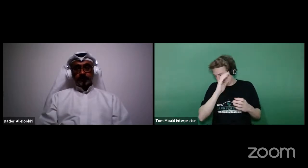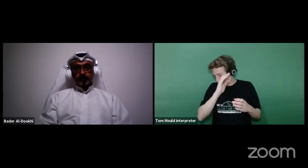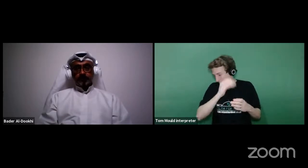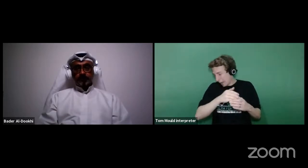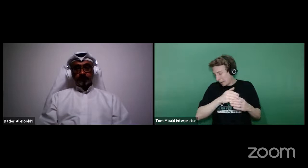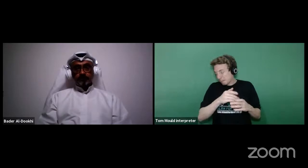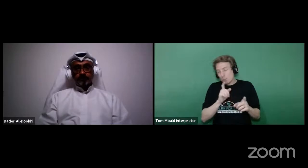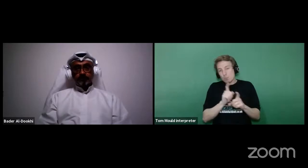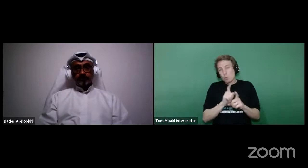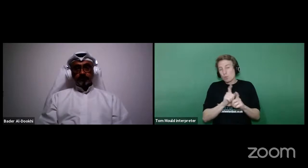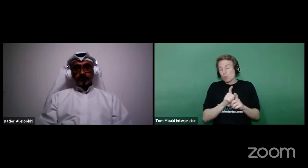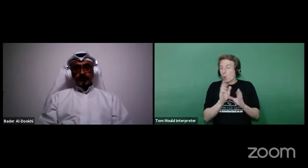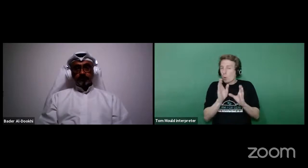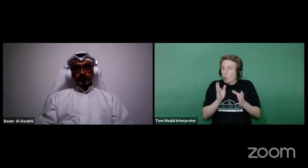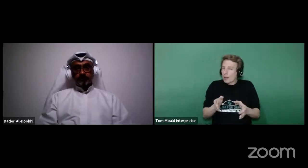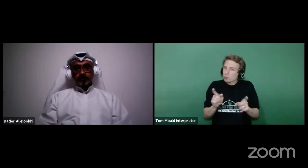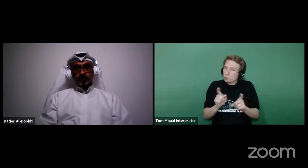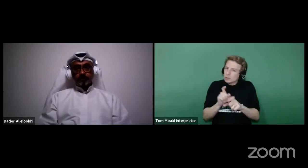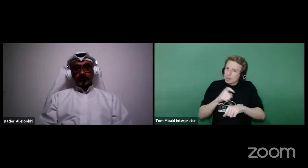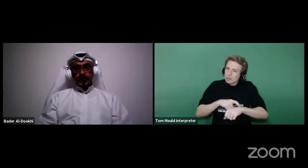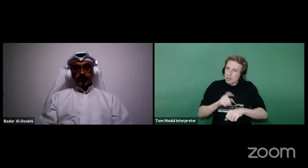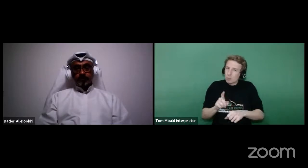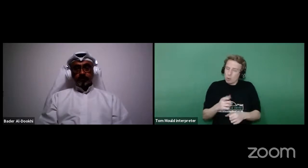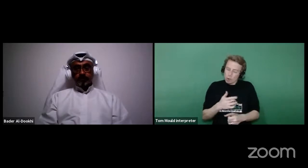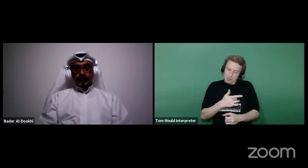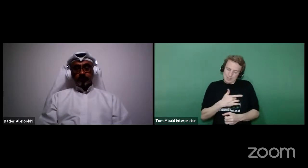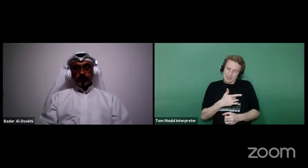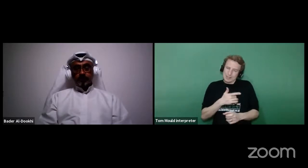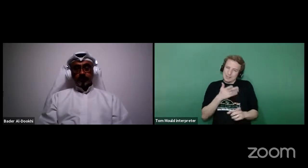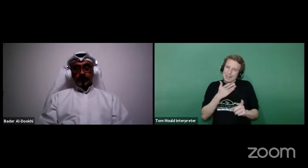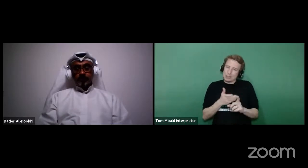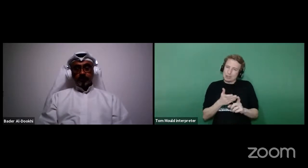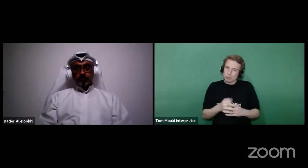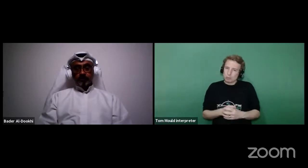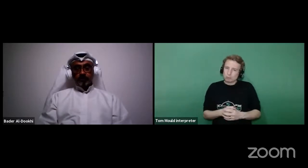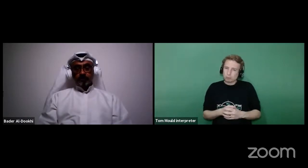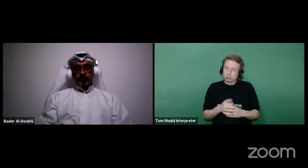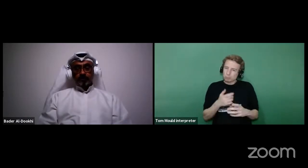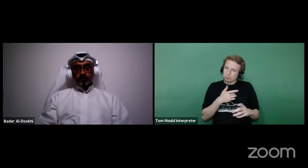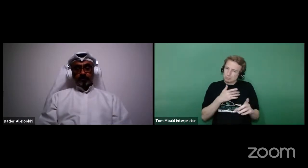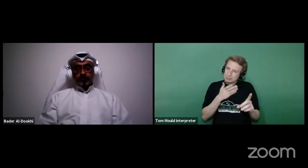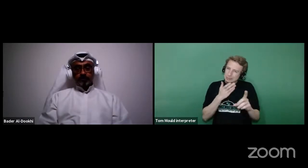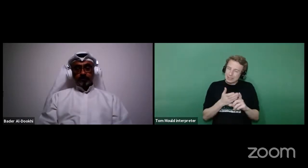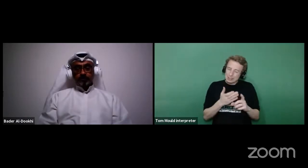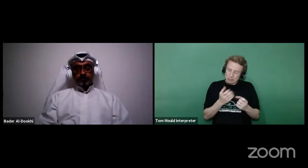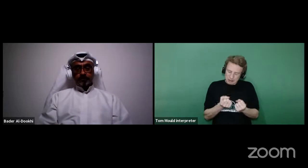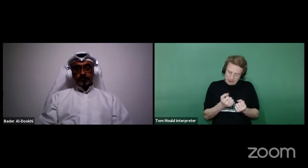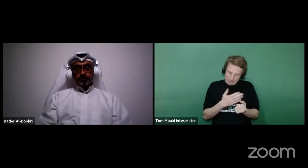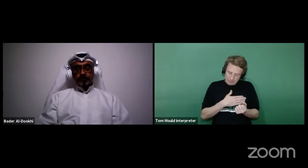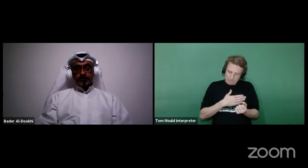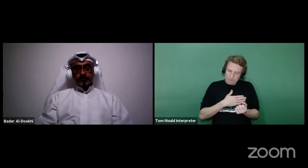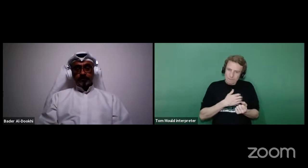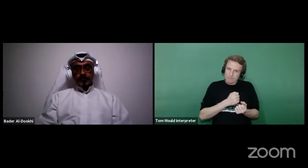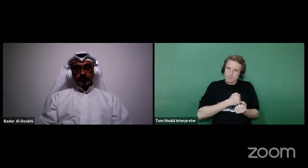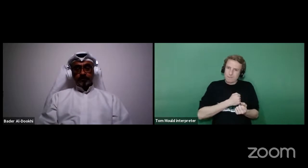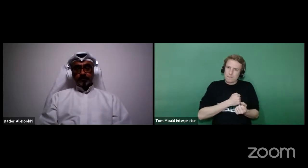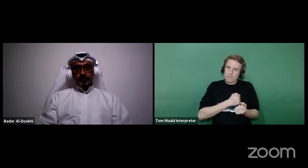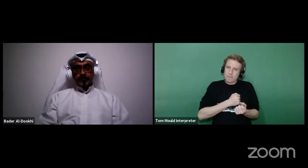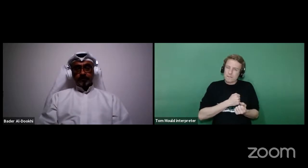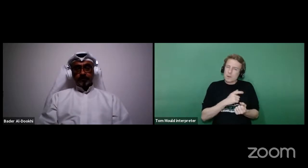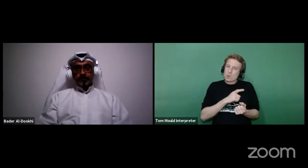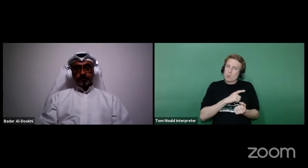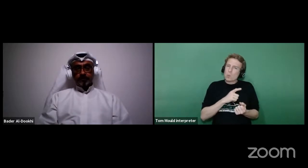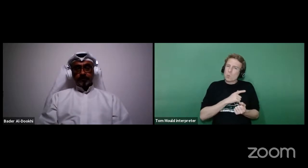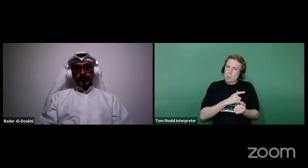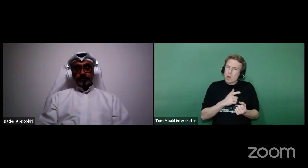present, that they're doing it for the sake of Allah. And the Prophet, peace and blessings be upon him, said, when it is the day